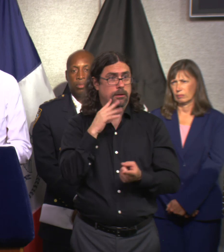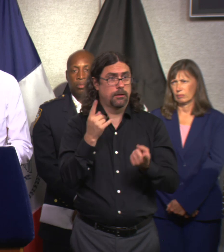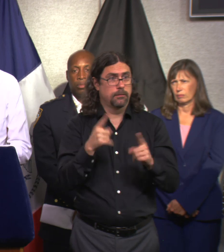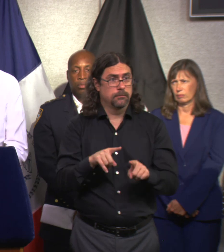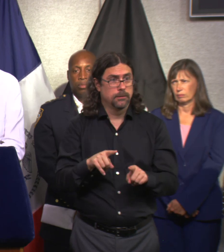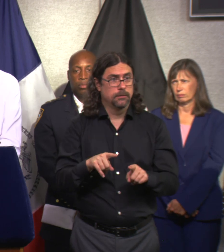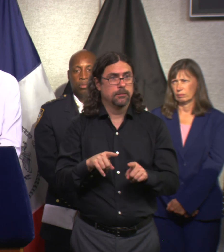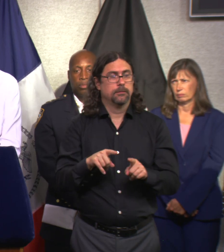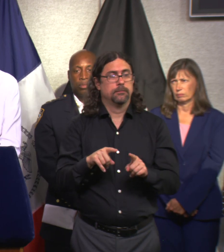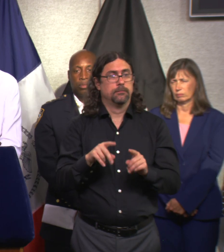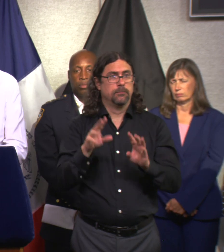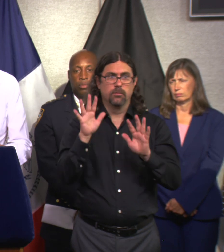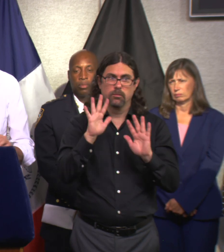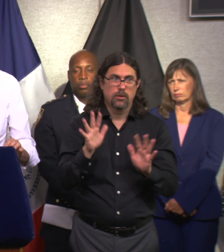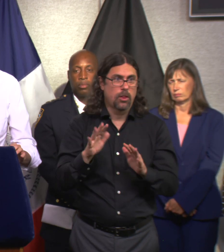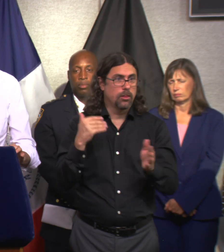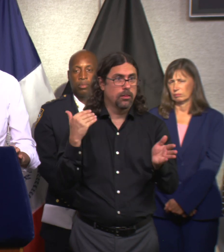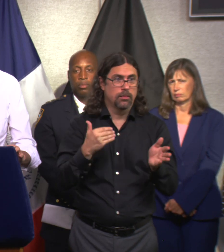notice that something is imminent.